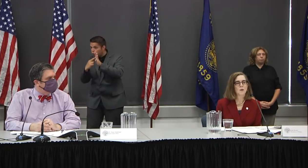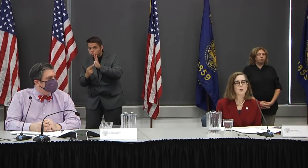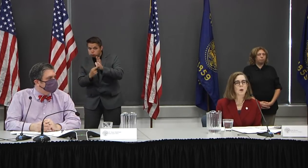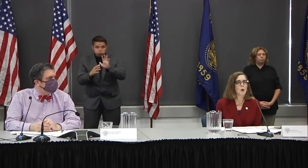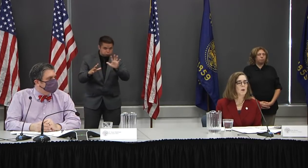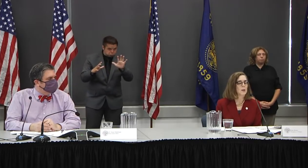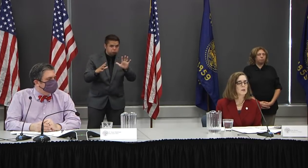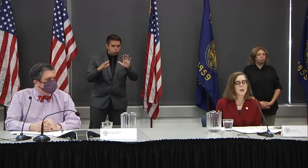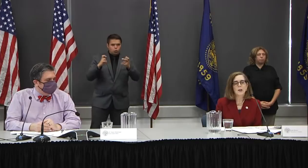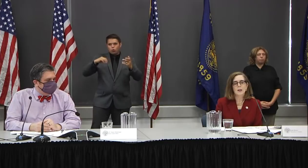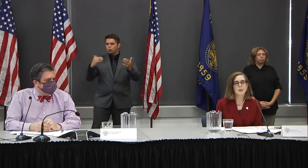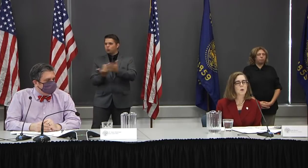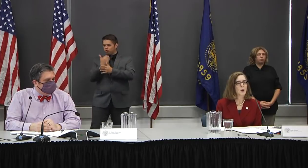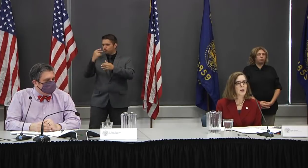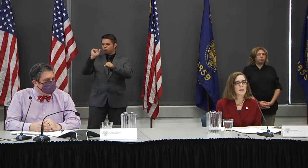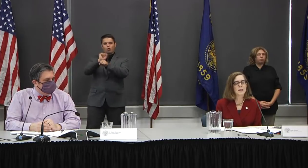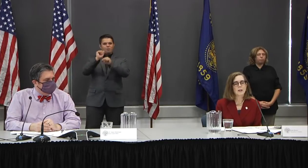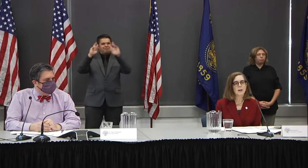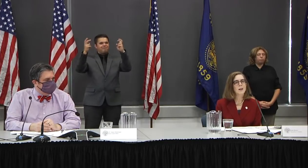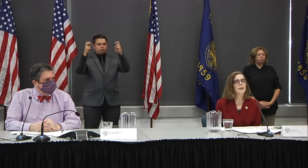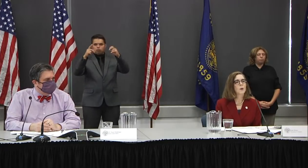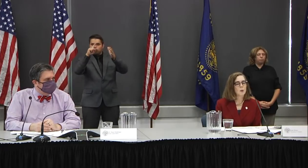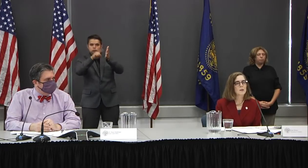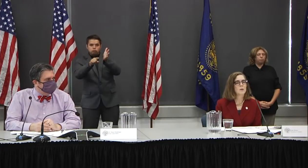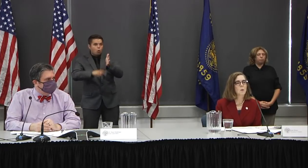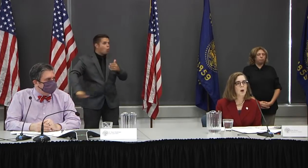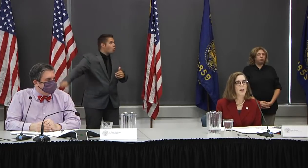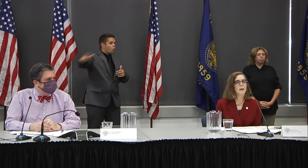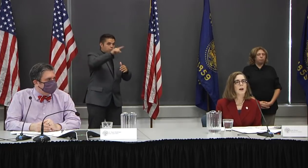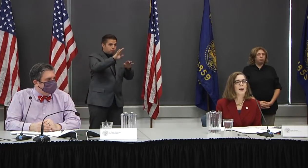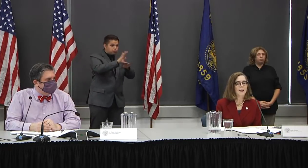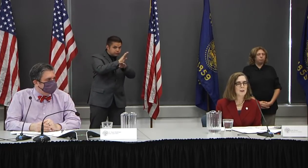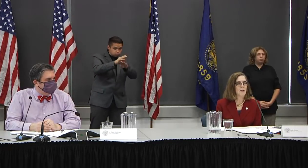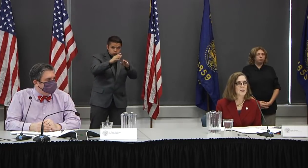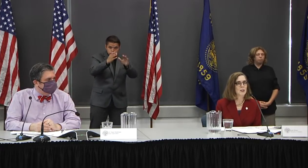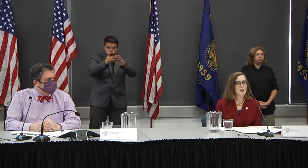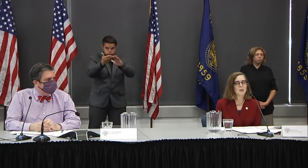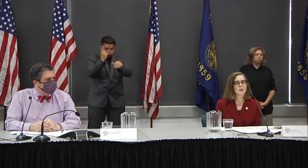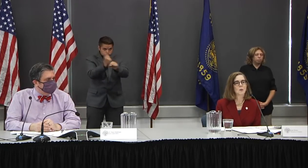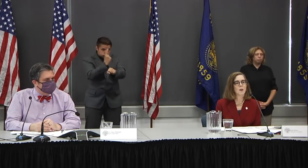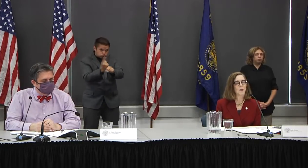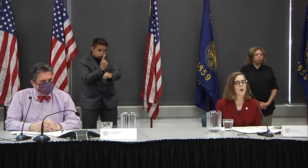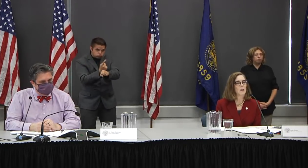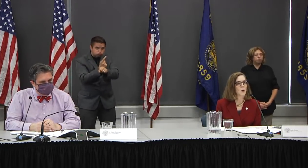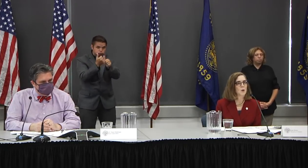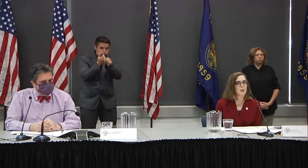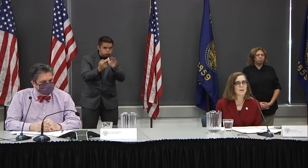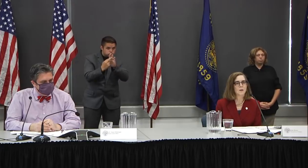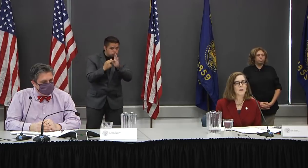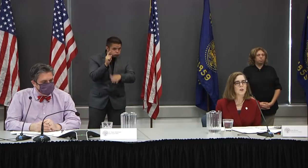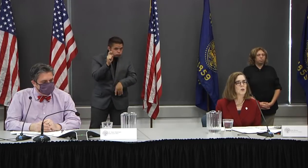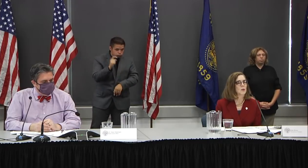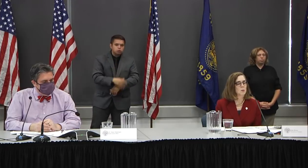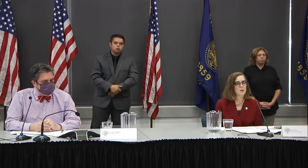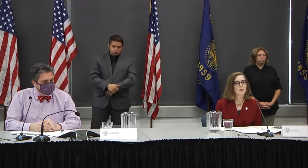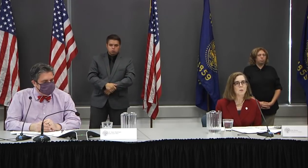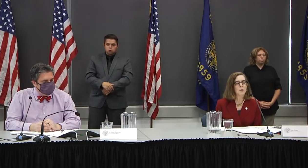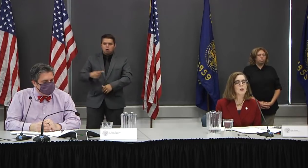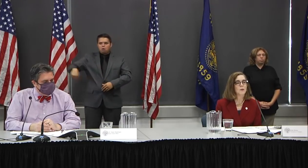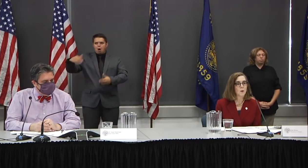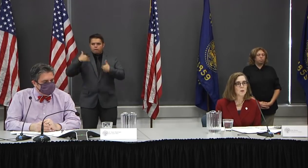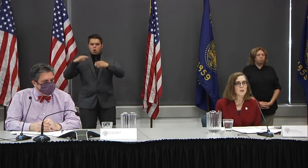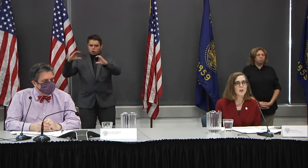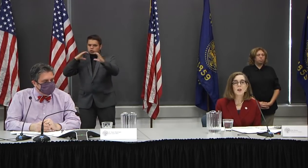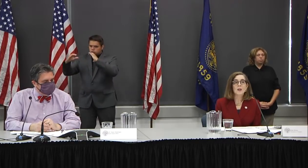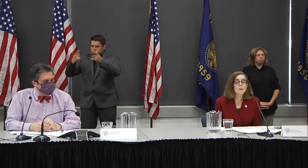face covering requirements. It's a great idea. The reason why I had conversations with our local elected officials and business